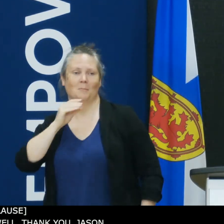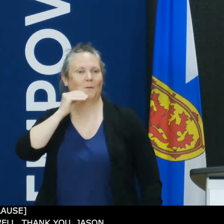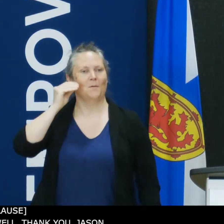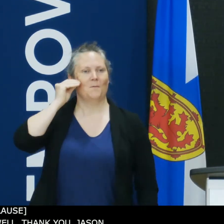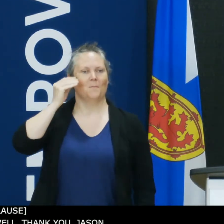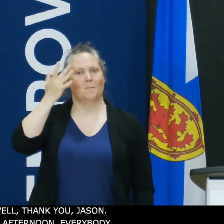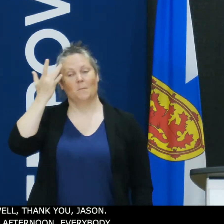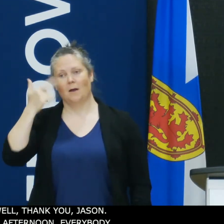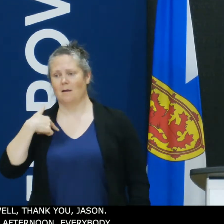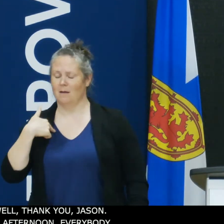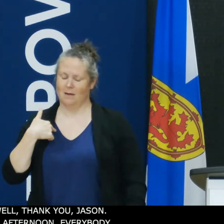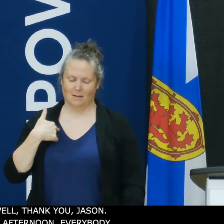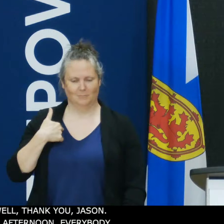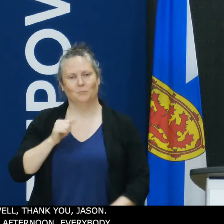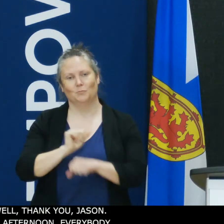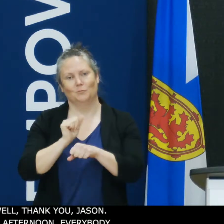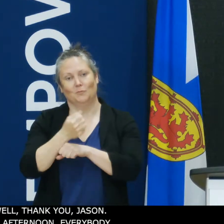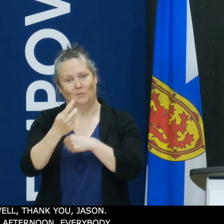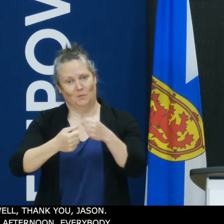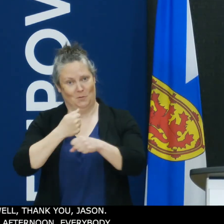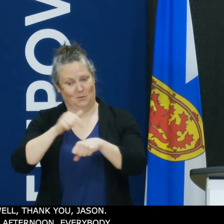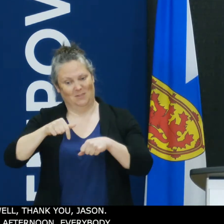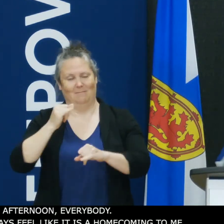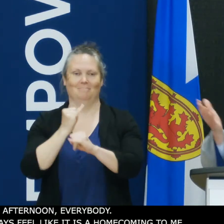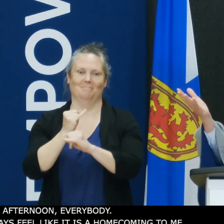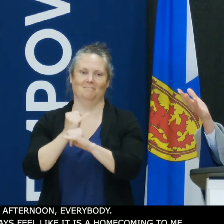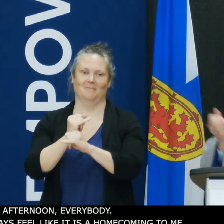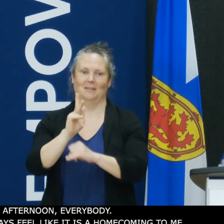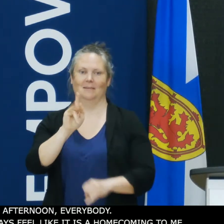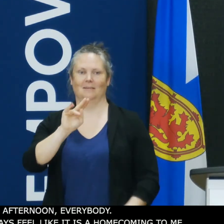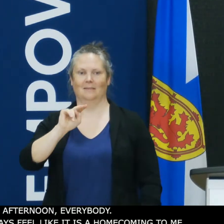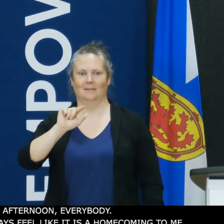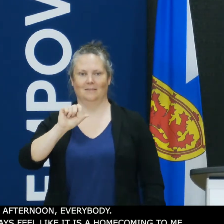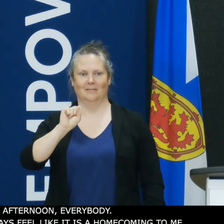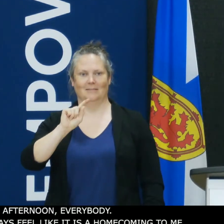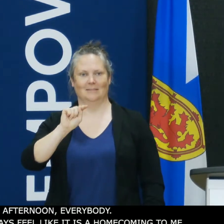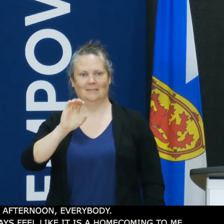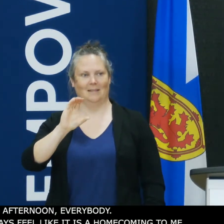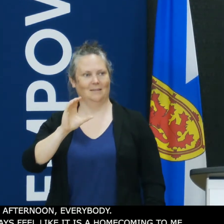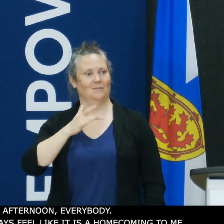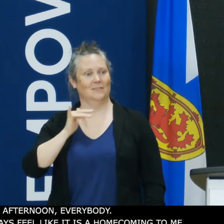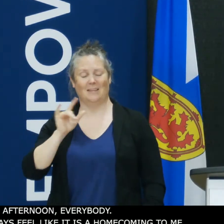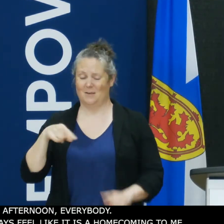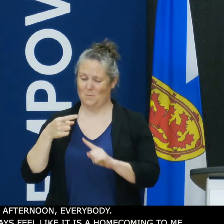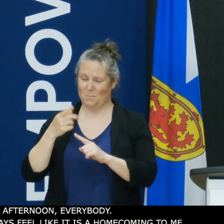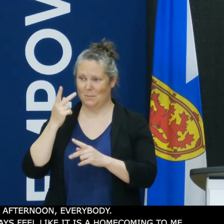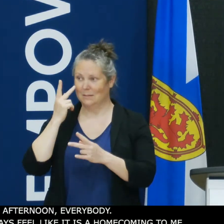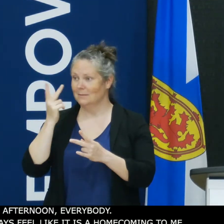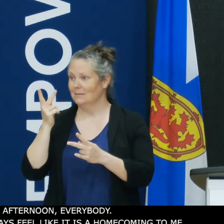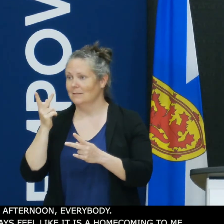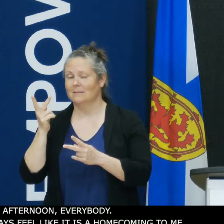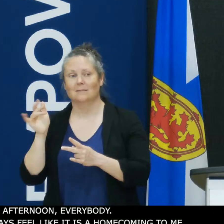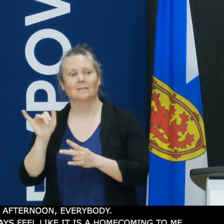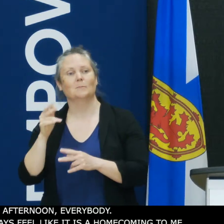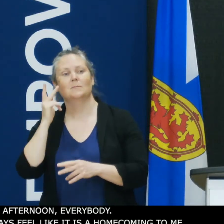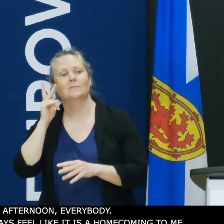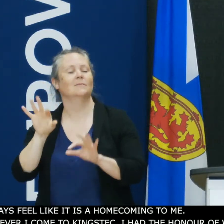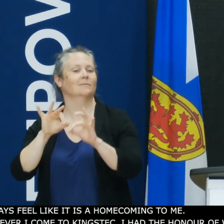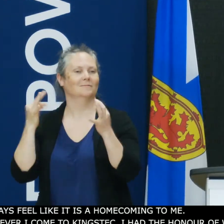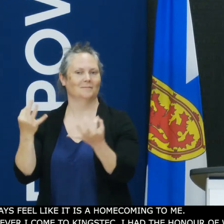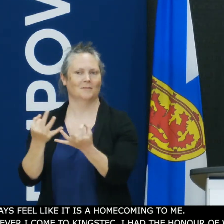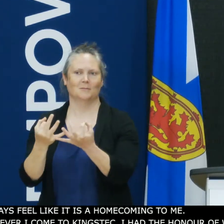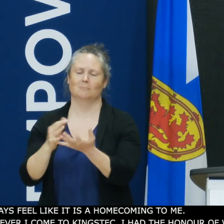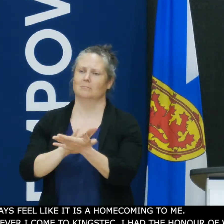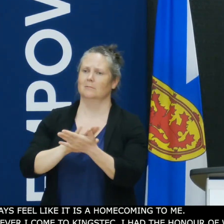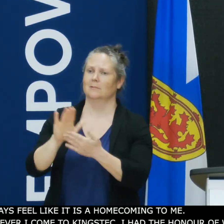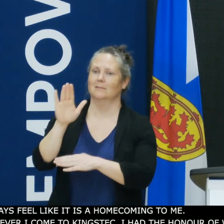of working here at this campus for a few years, and it's like seeing my family when I come this afternoon. So what a nice way to spend an afternoon here